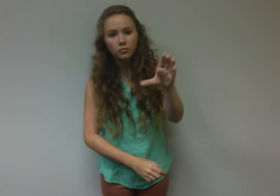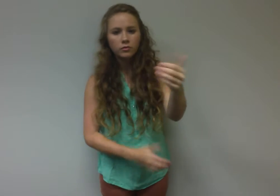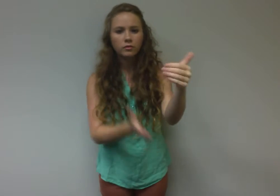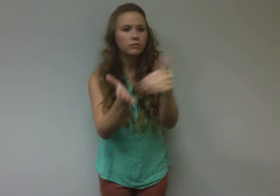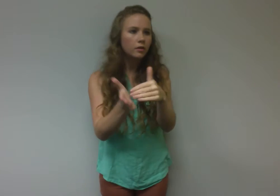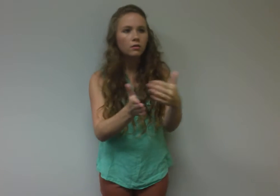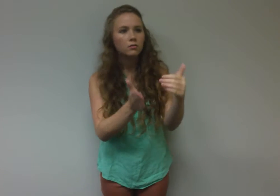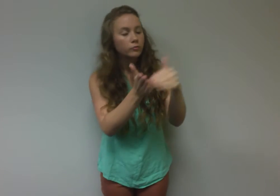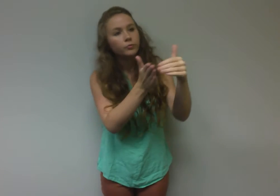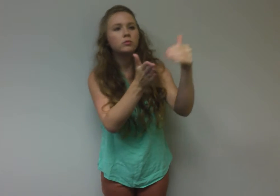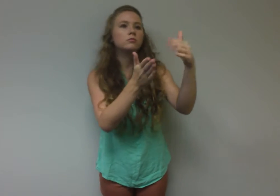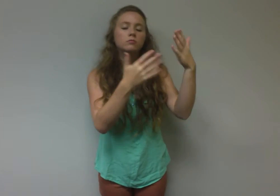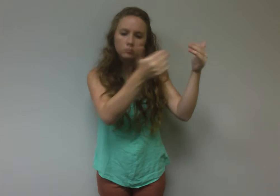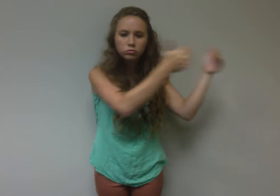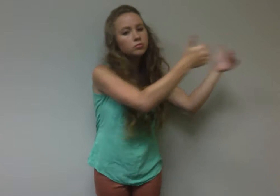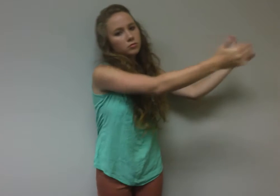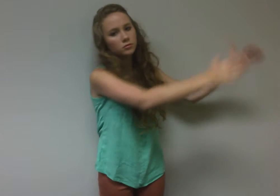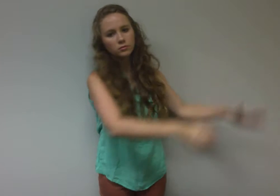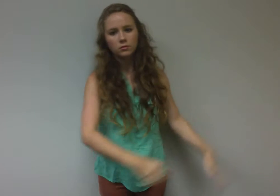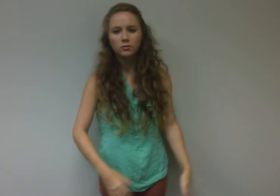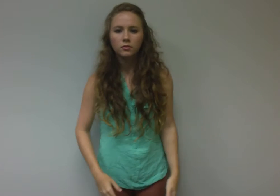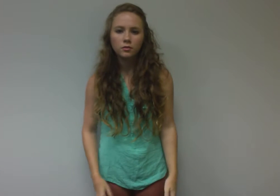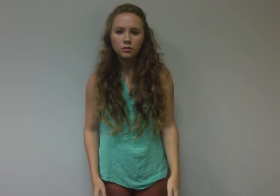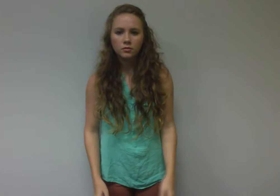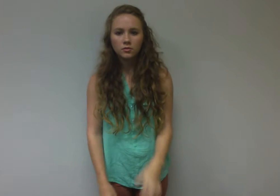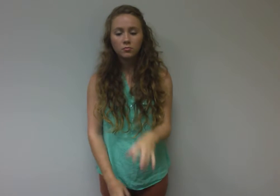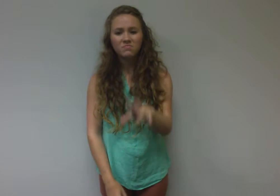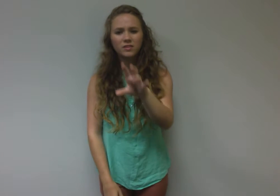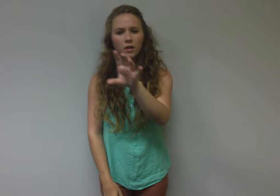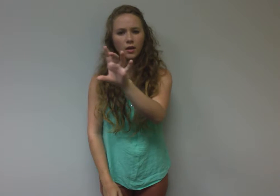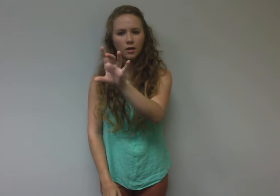So, what are we doing? We start at 8 because we're saying 8 plus 7, right? We want to figure out what 8 plus 7 is.